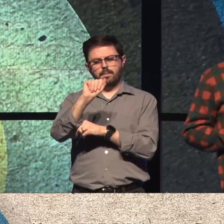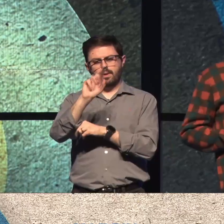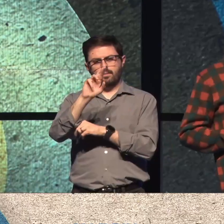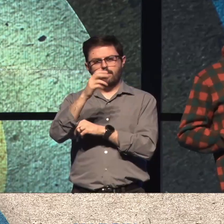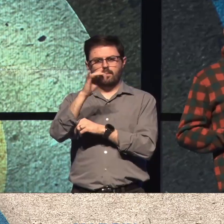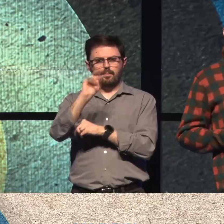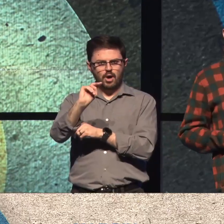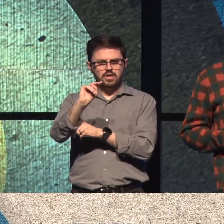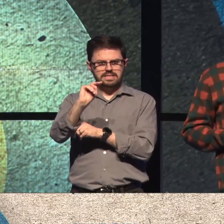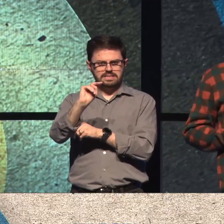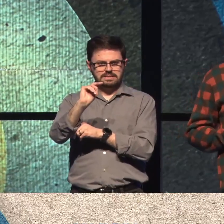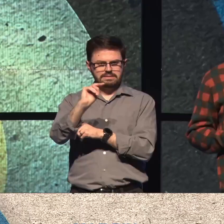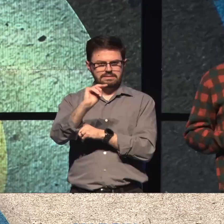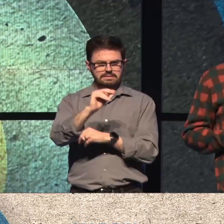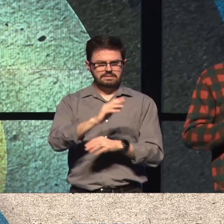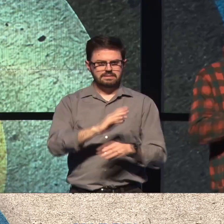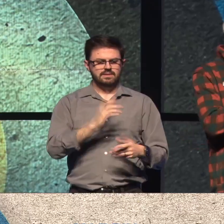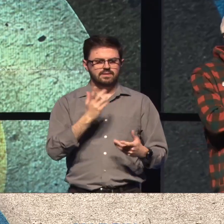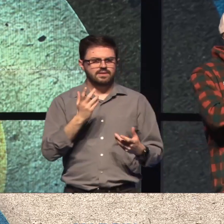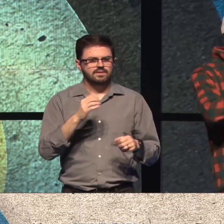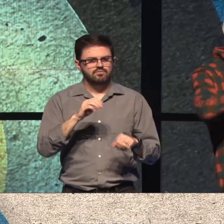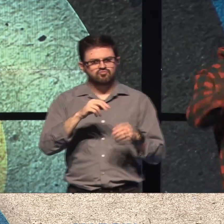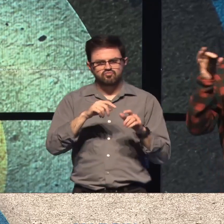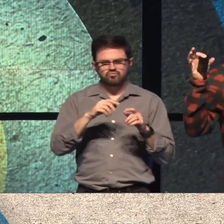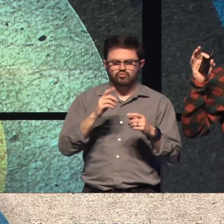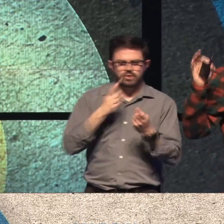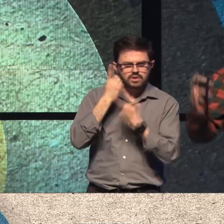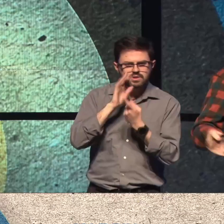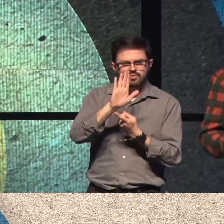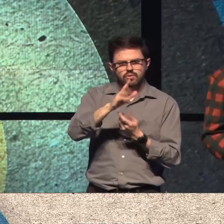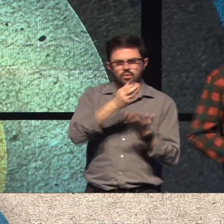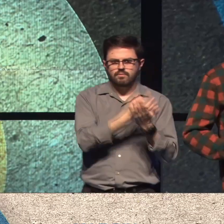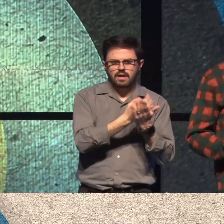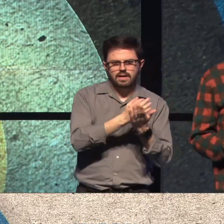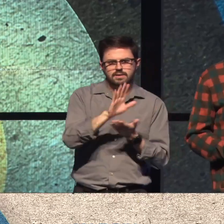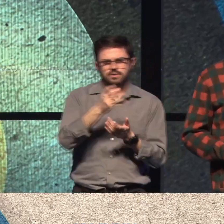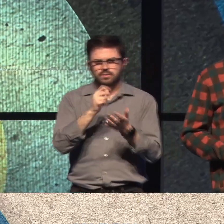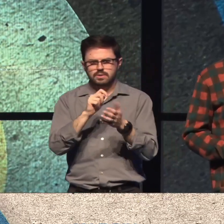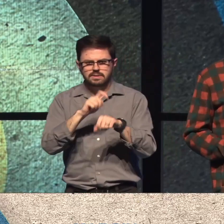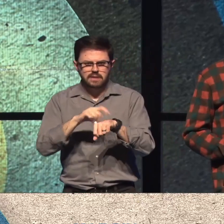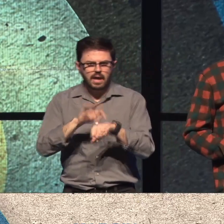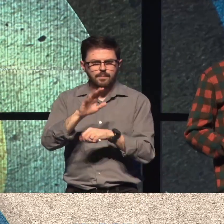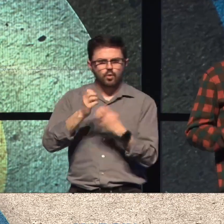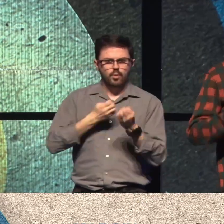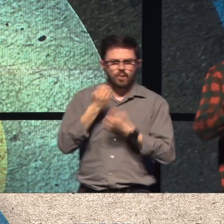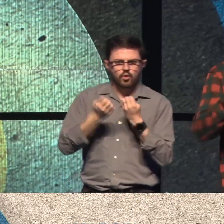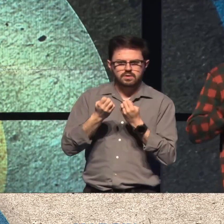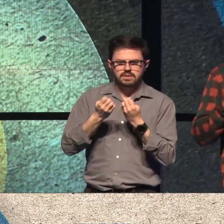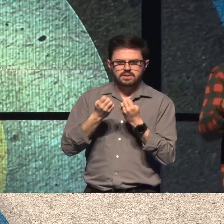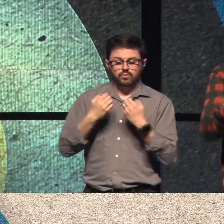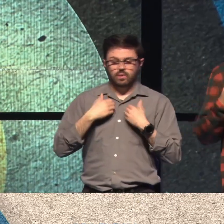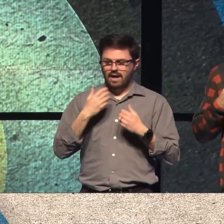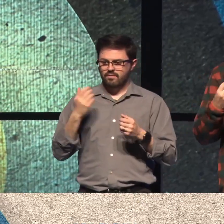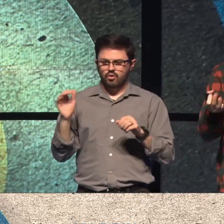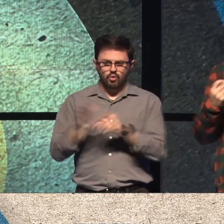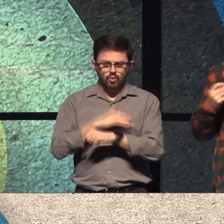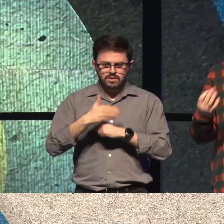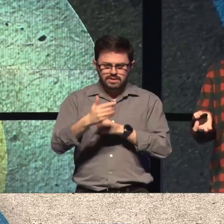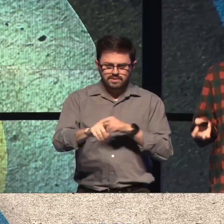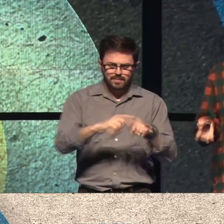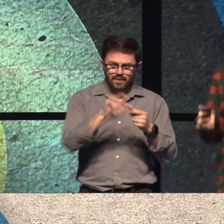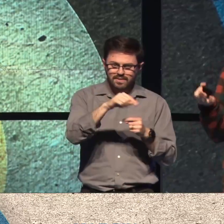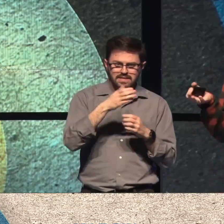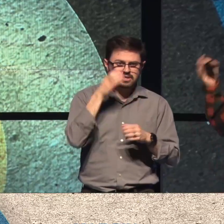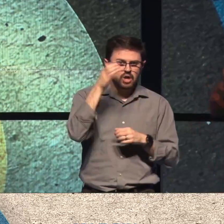your finances and in your time and in your emotions. We do a whole series on this concept. You and I cannot share one